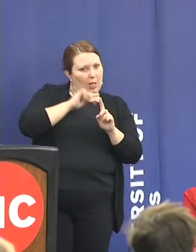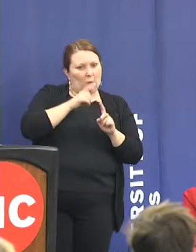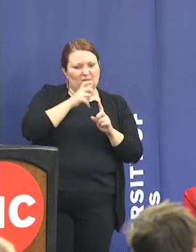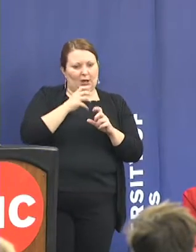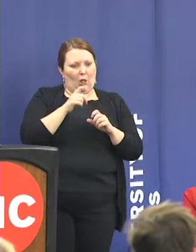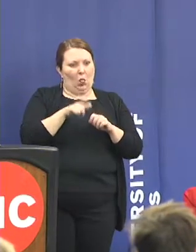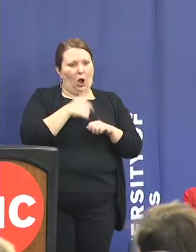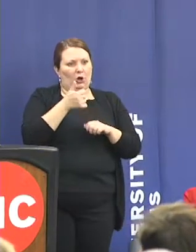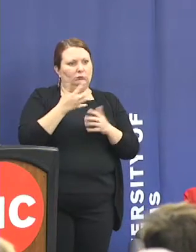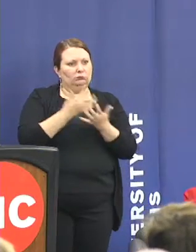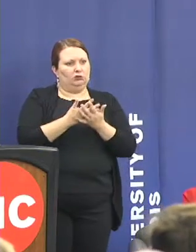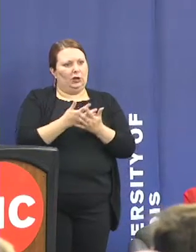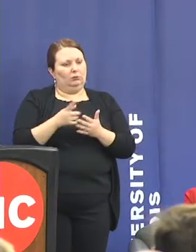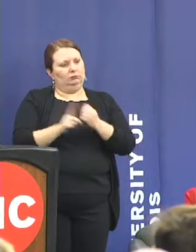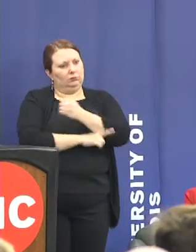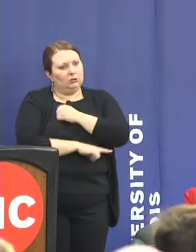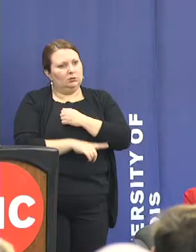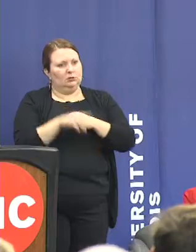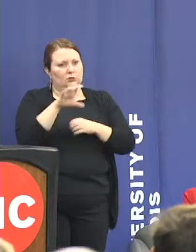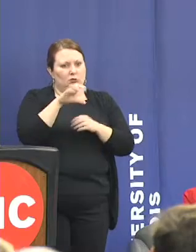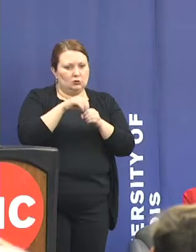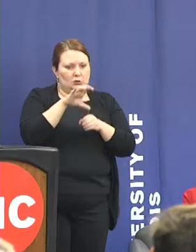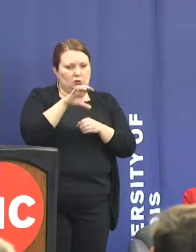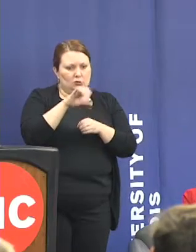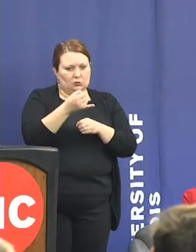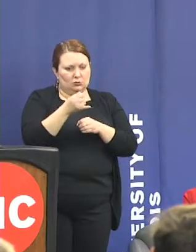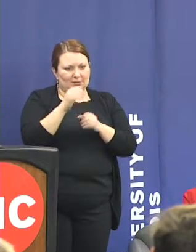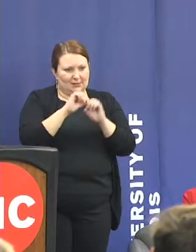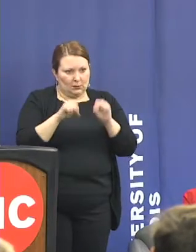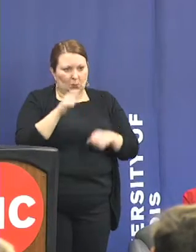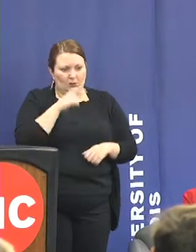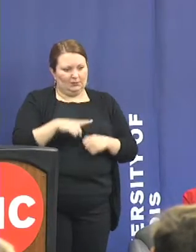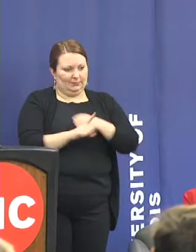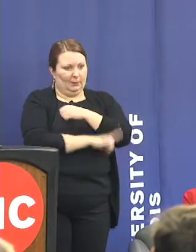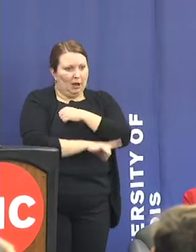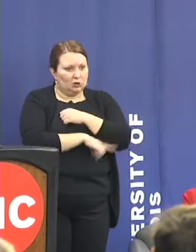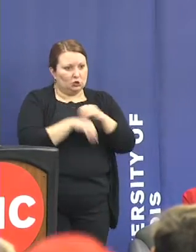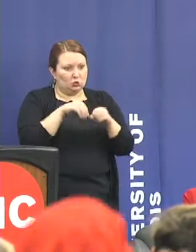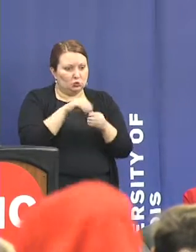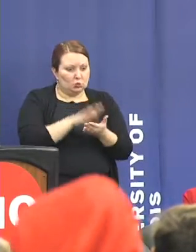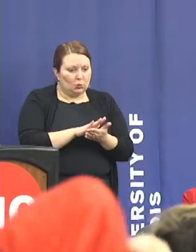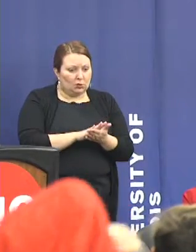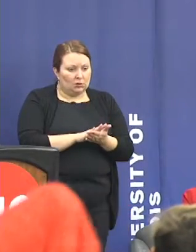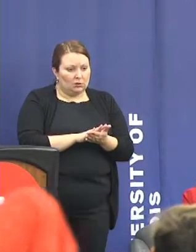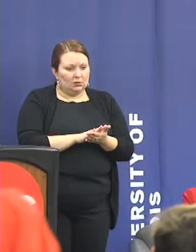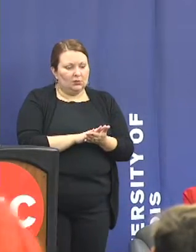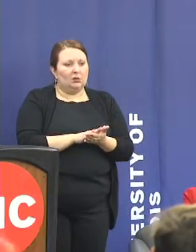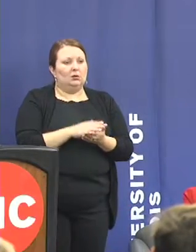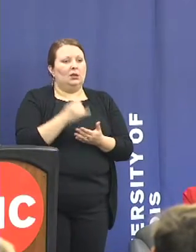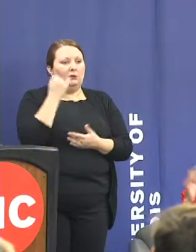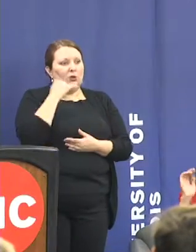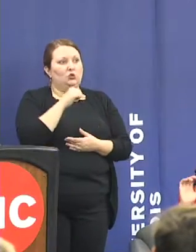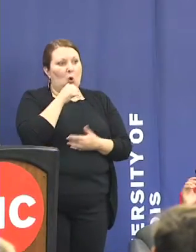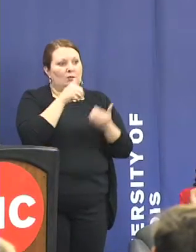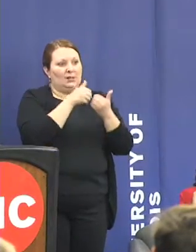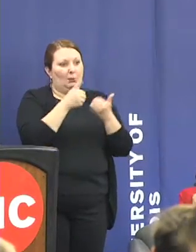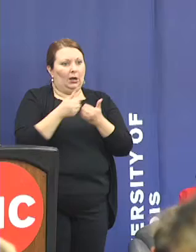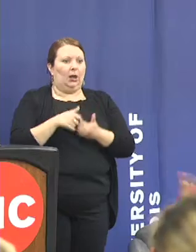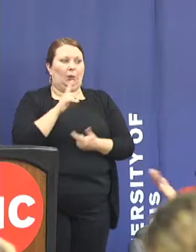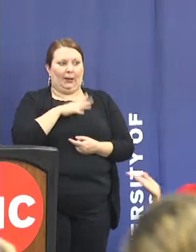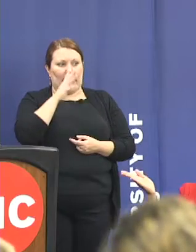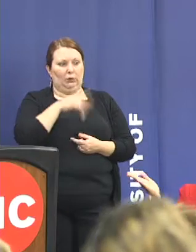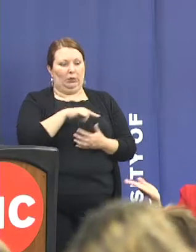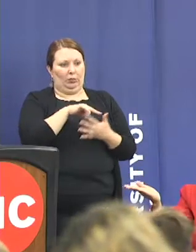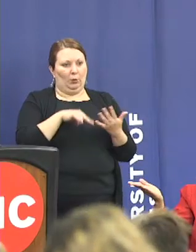longer sentence in the criminal justice system, who's being disciplined in our schools. Then we ignore that. So that's the problem. So